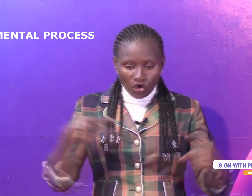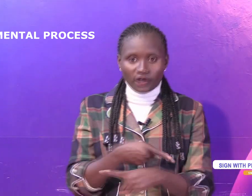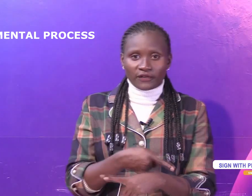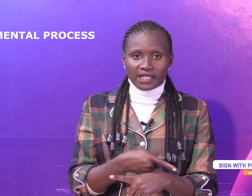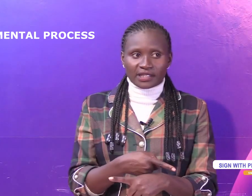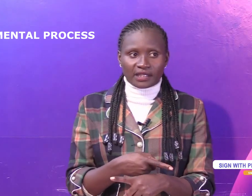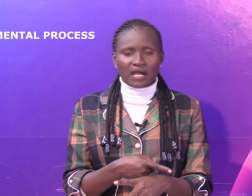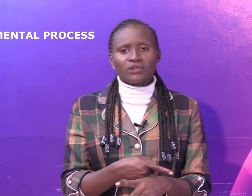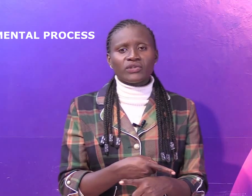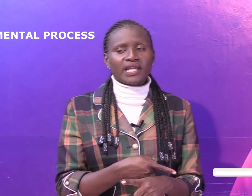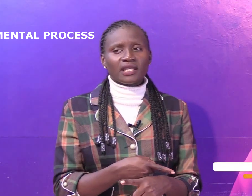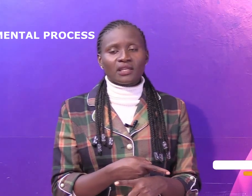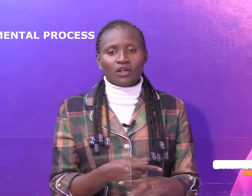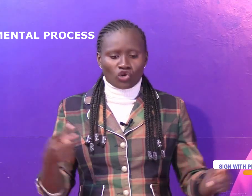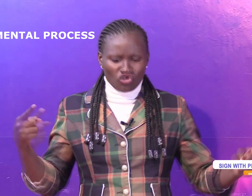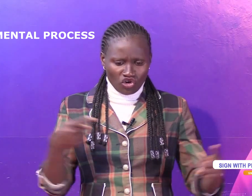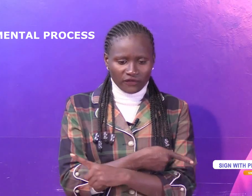Conflict. How do we sign conflict?